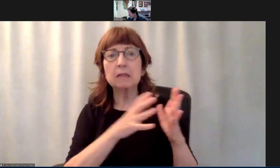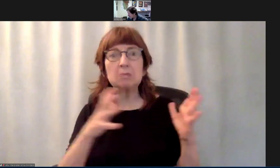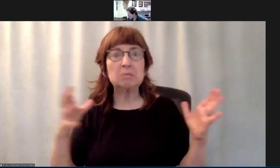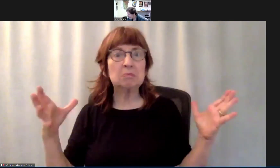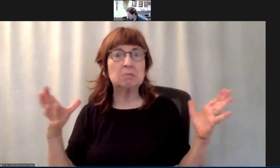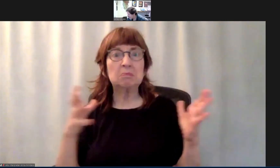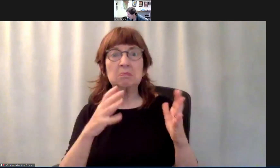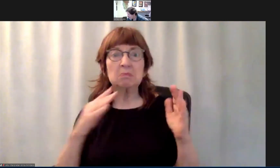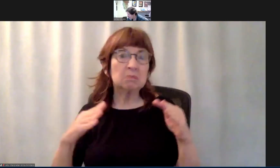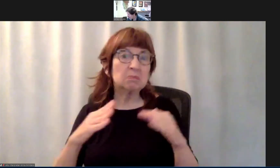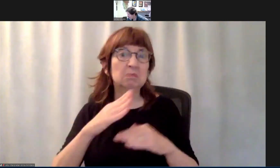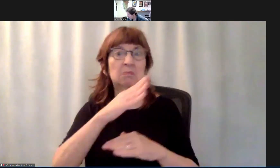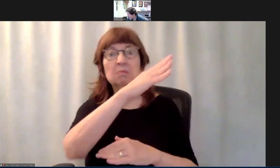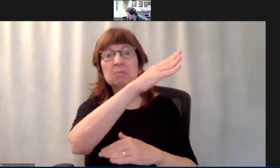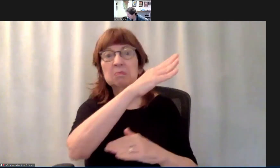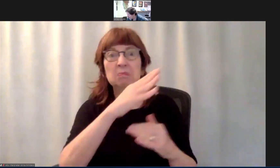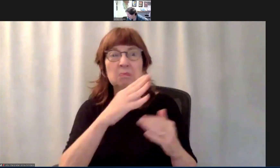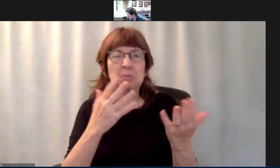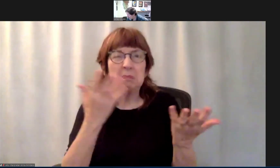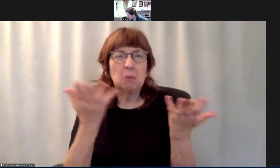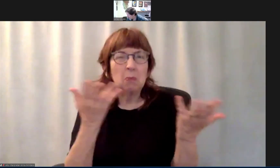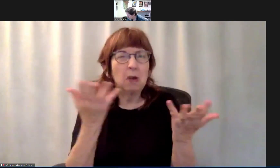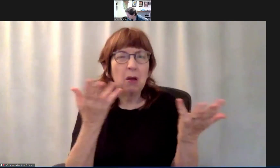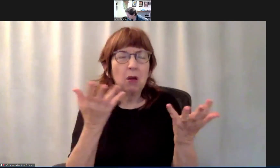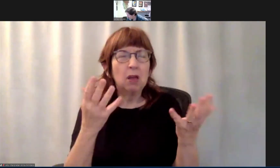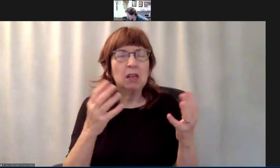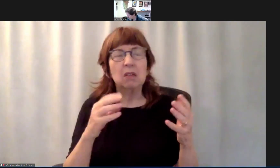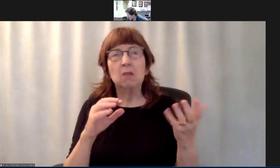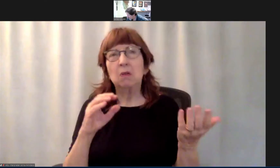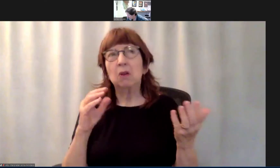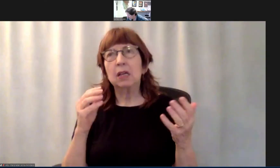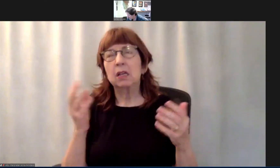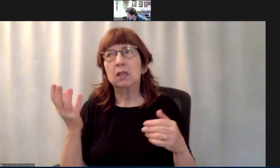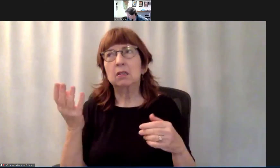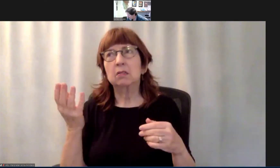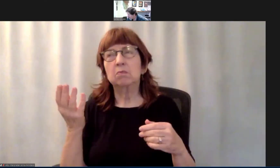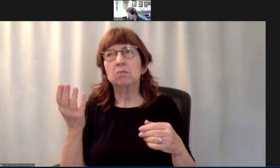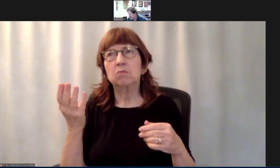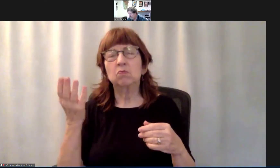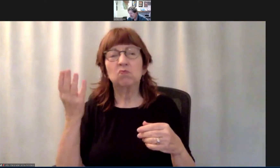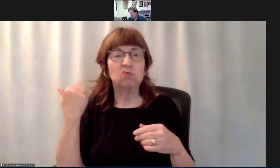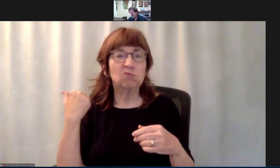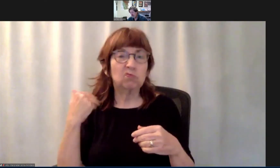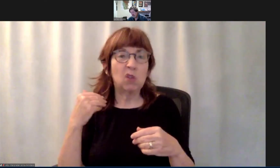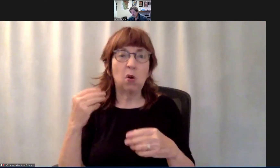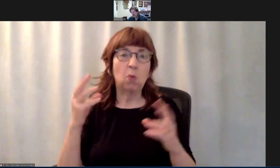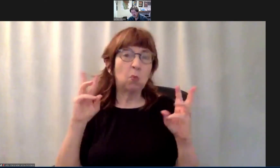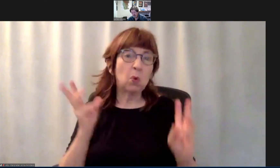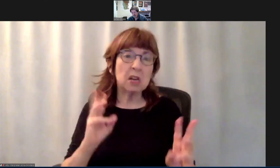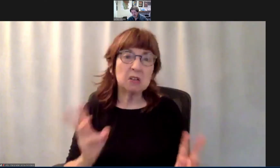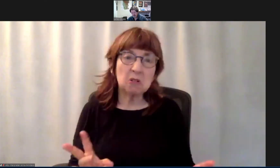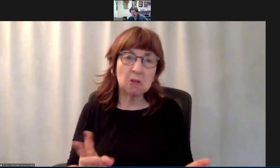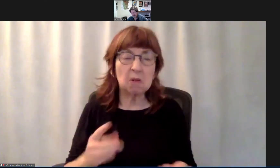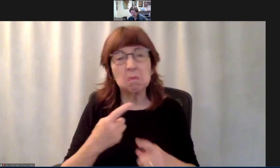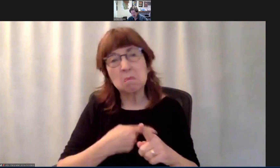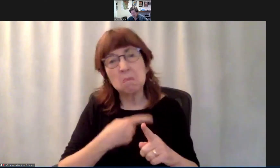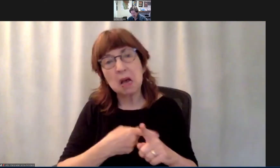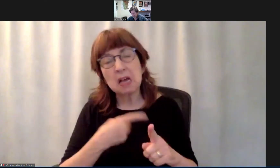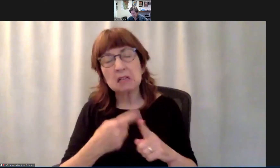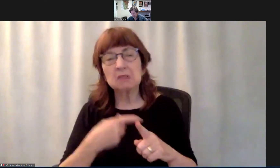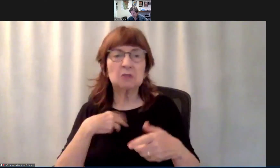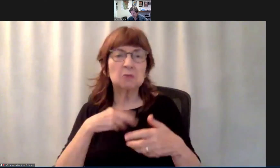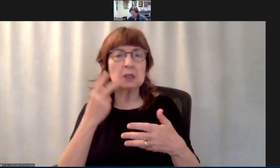And, you know, in the winter months, basically there were metrics